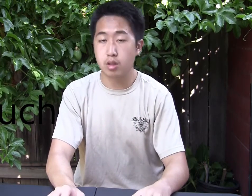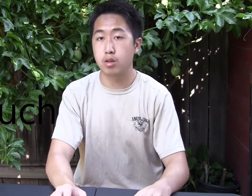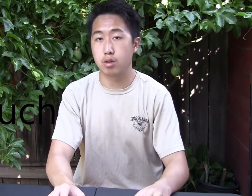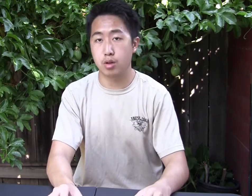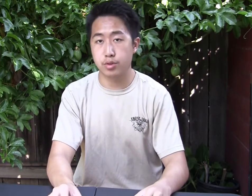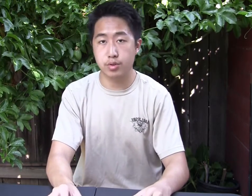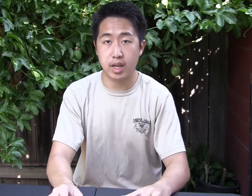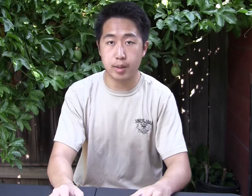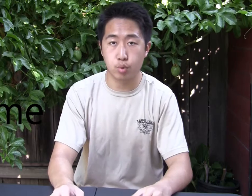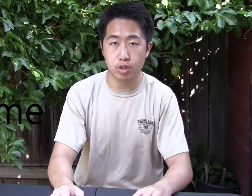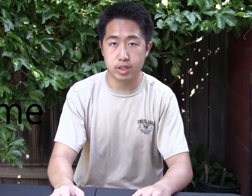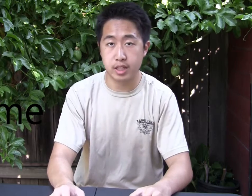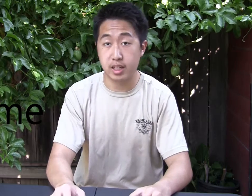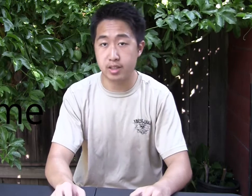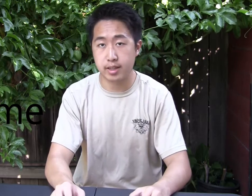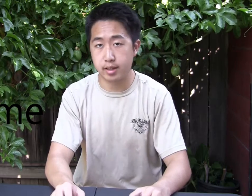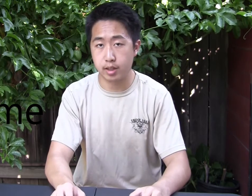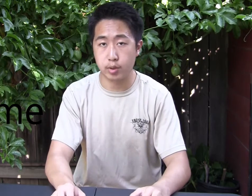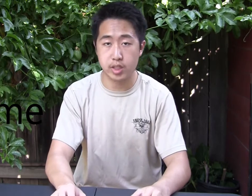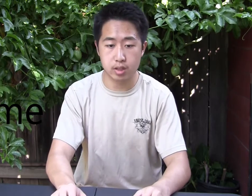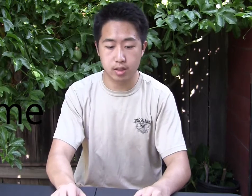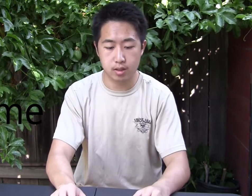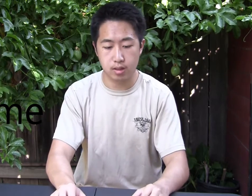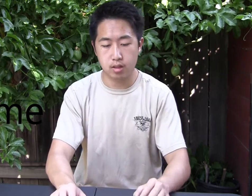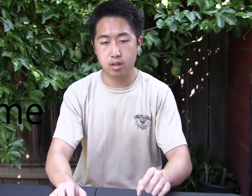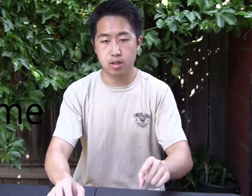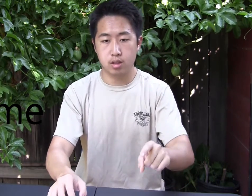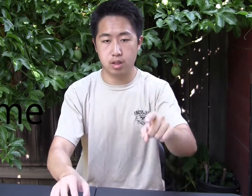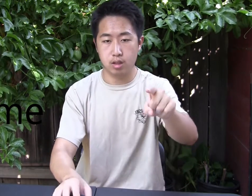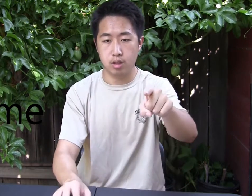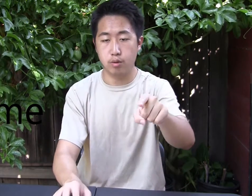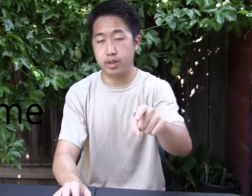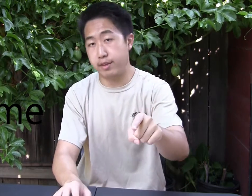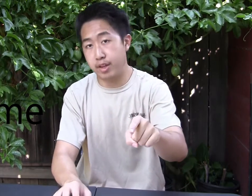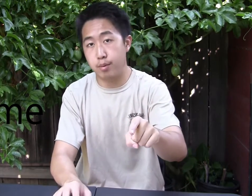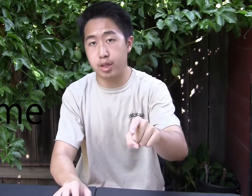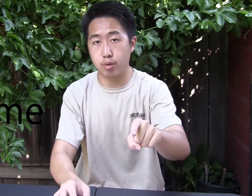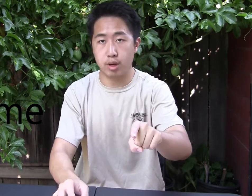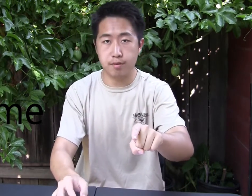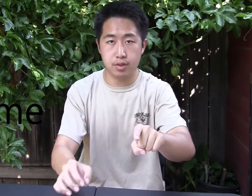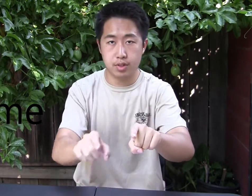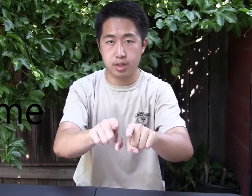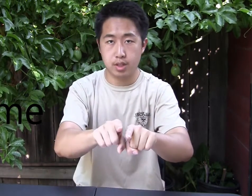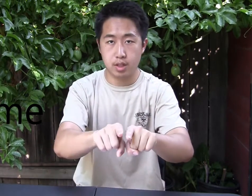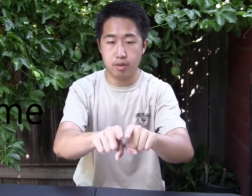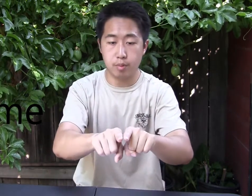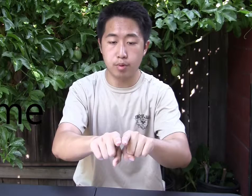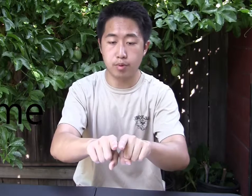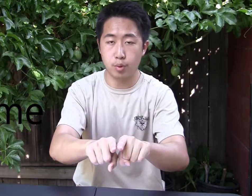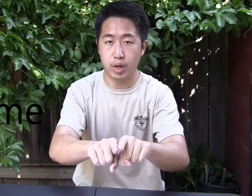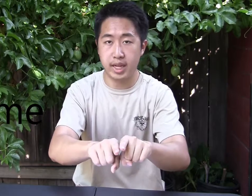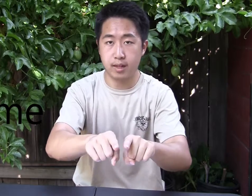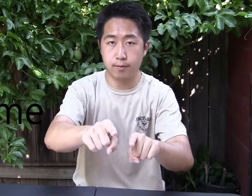There are also time words in Indian Sign Language. With left hand being the reference, if you move your right hand